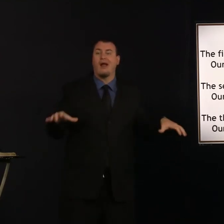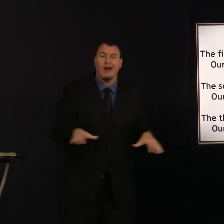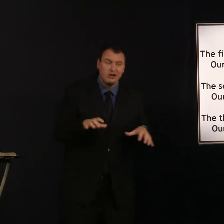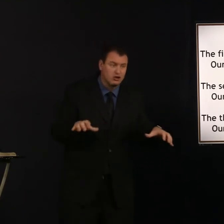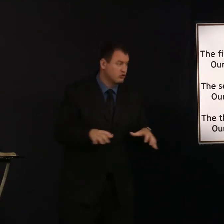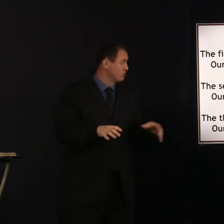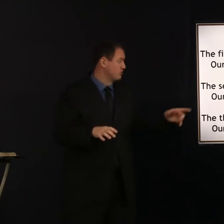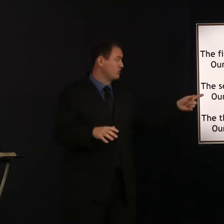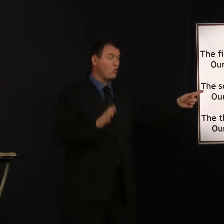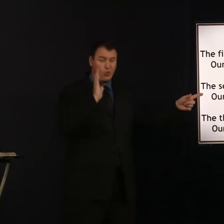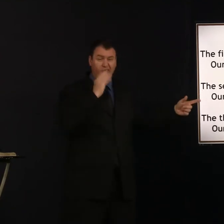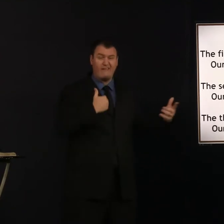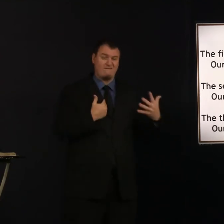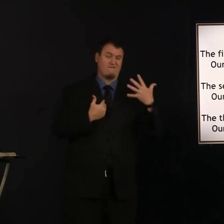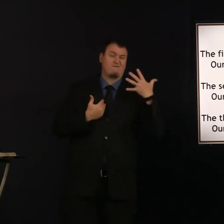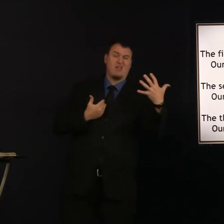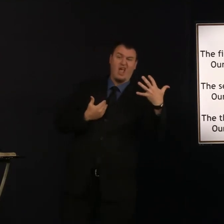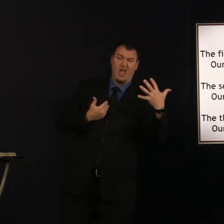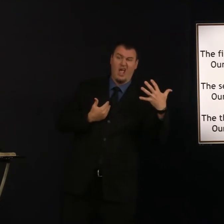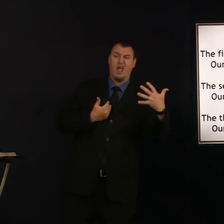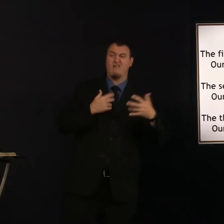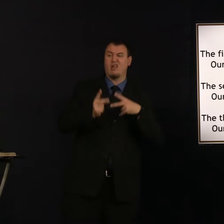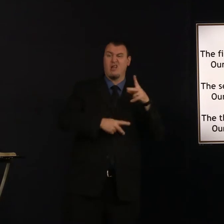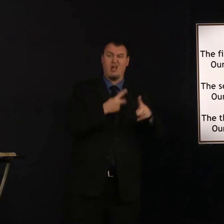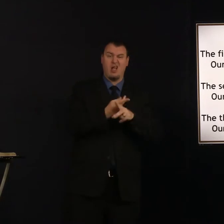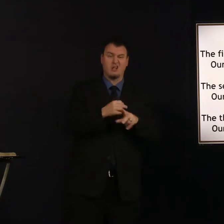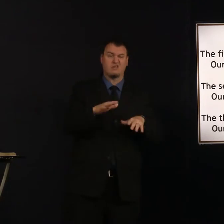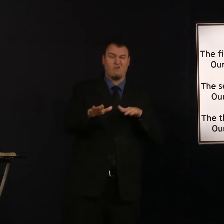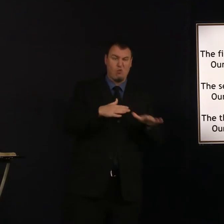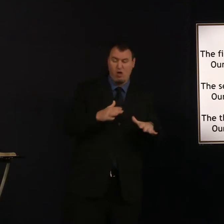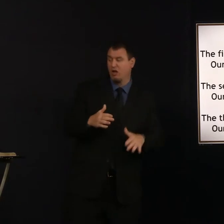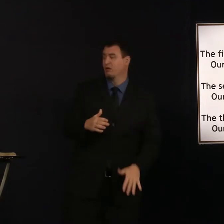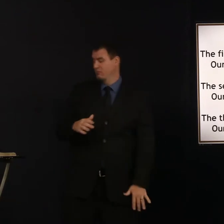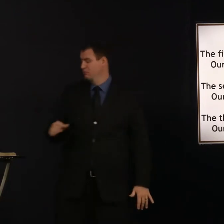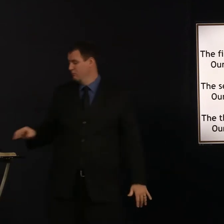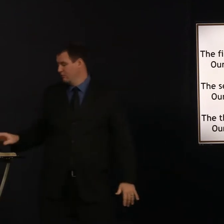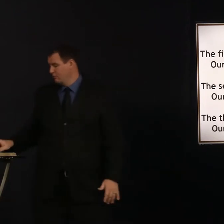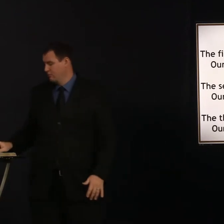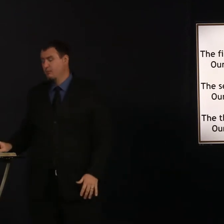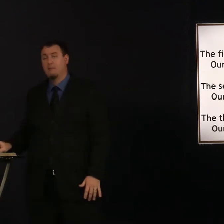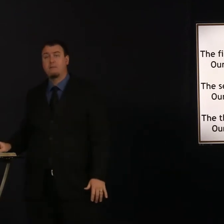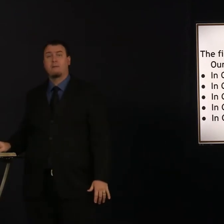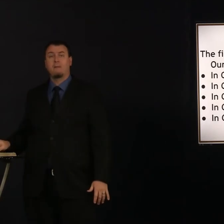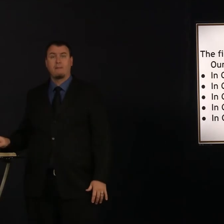behavior, our actions, four kinds of walks.